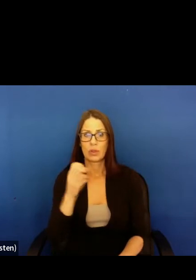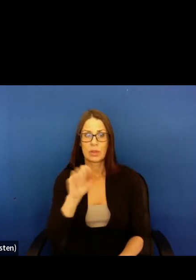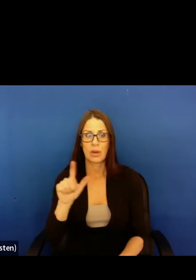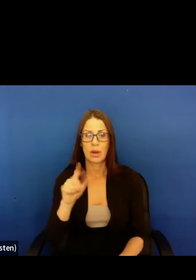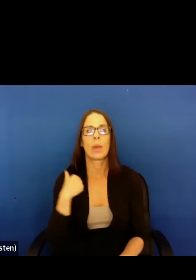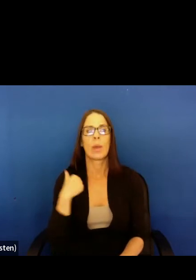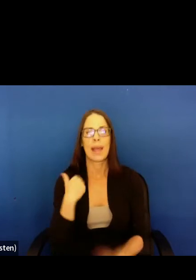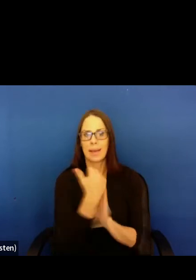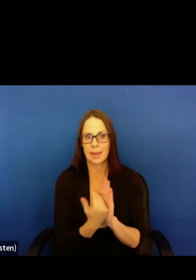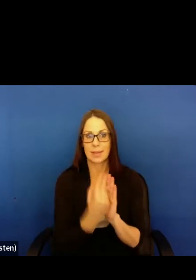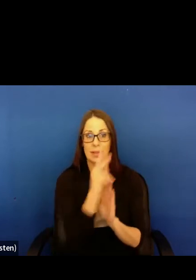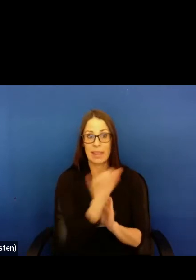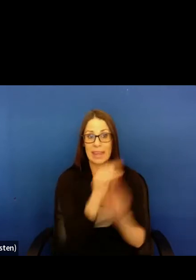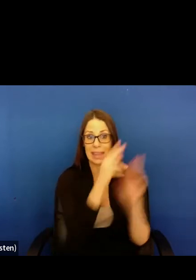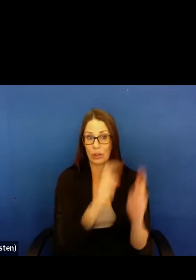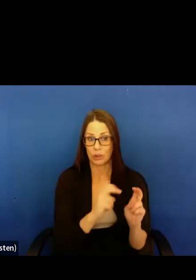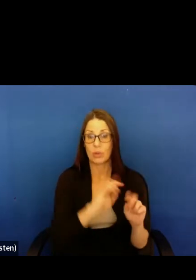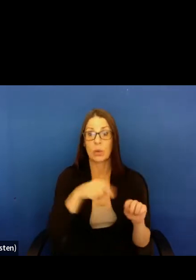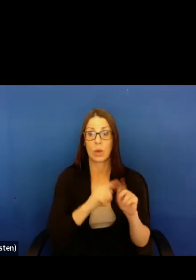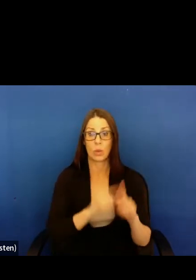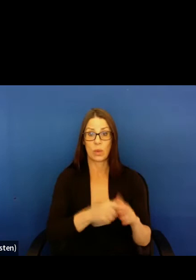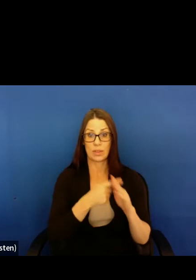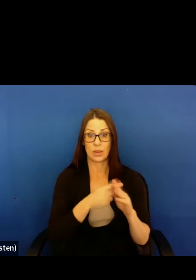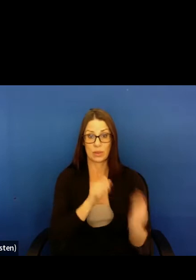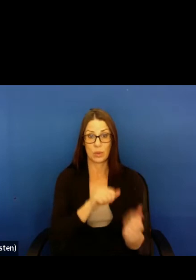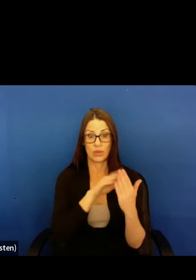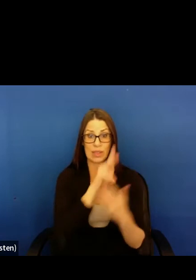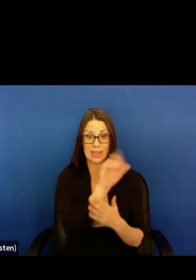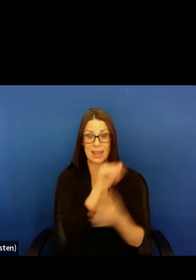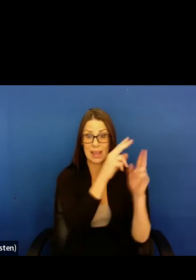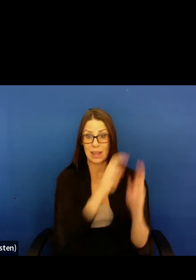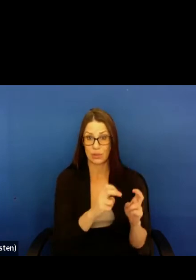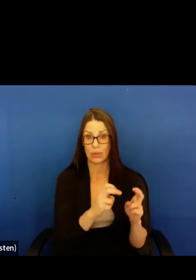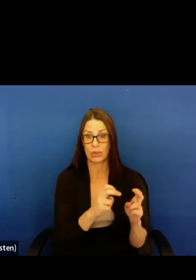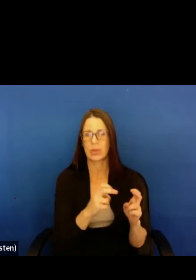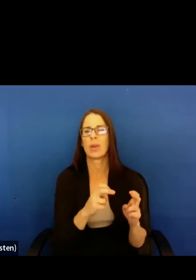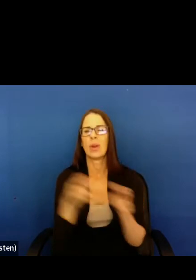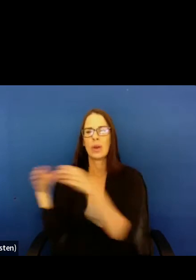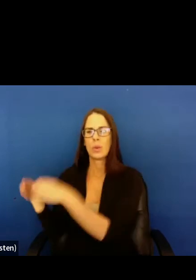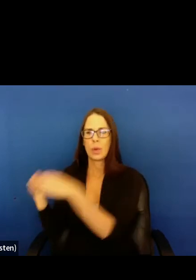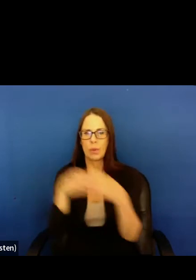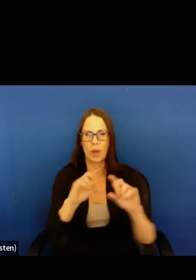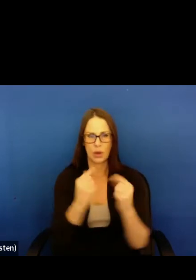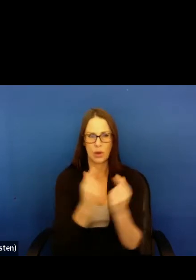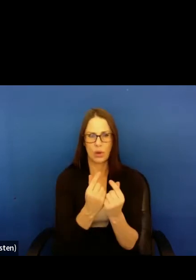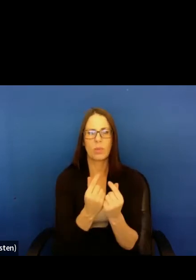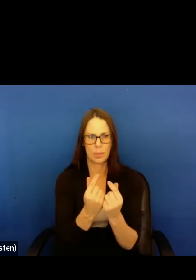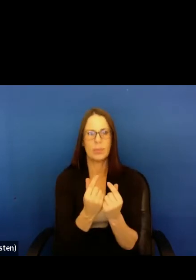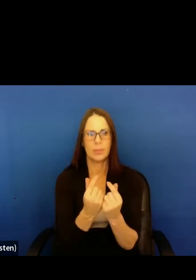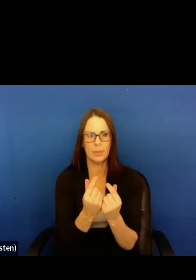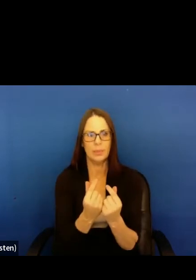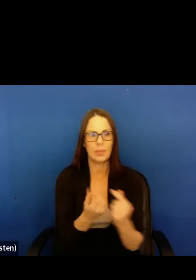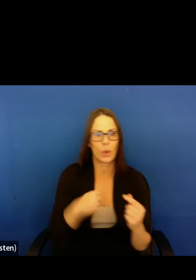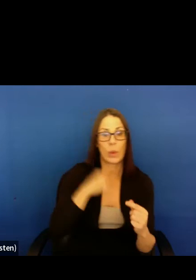when we started to attack those key issues, we brought a group in, and I think we needed to get a little bit better. We missed a